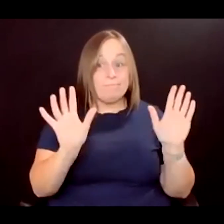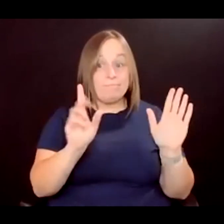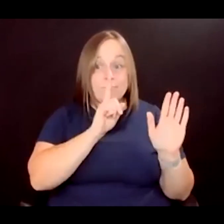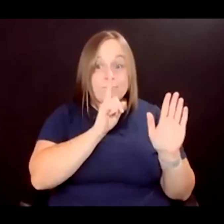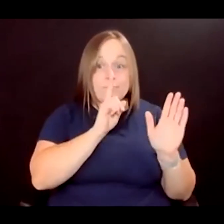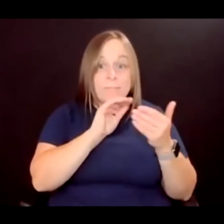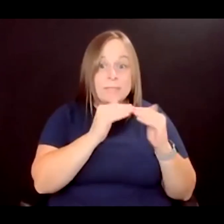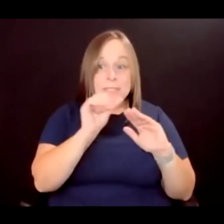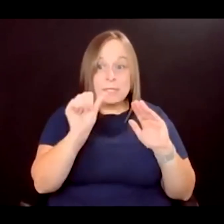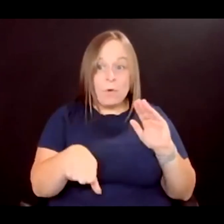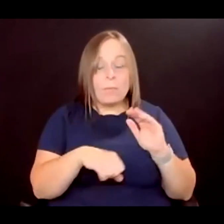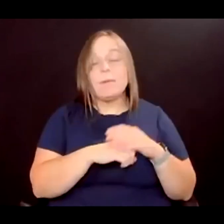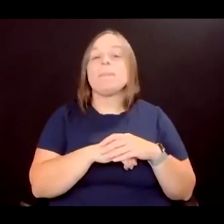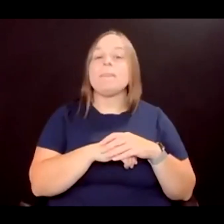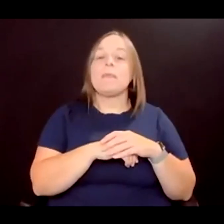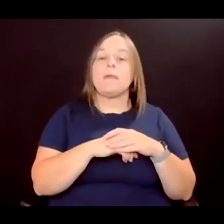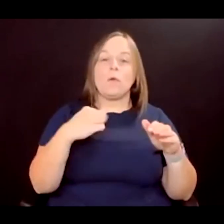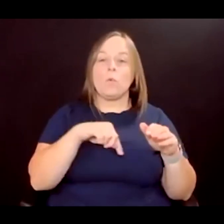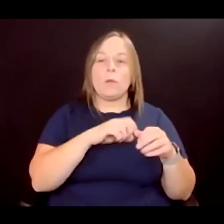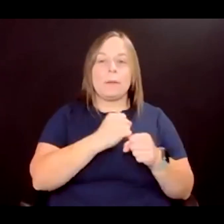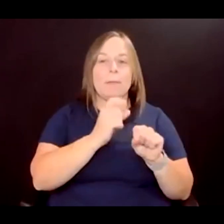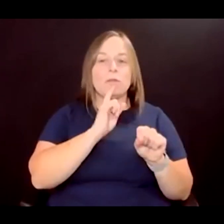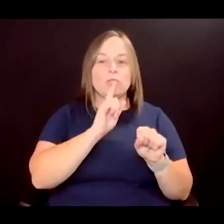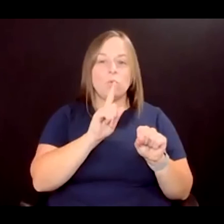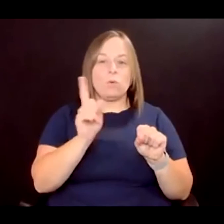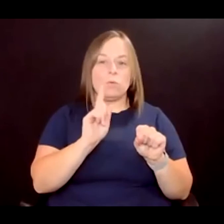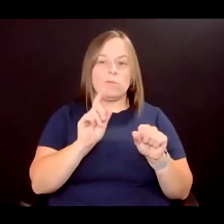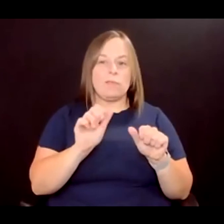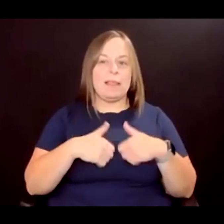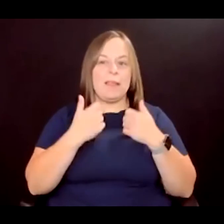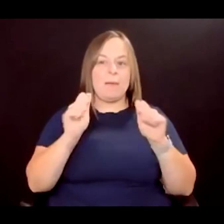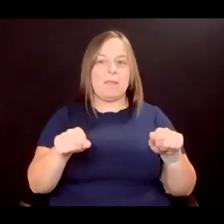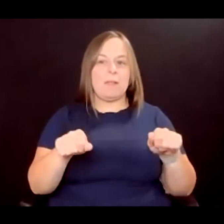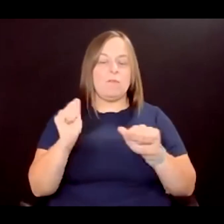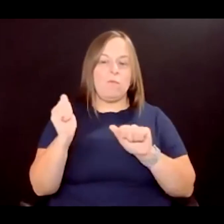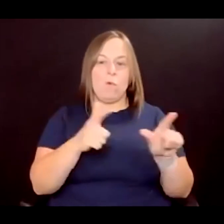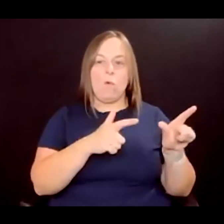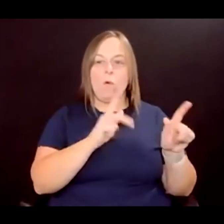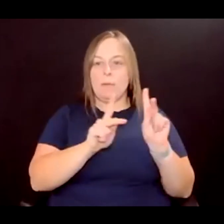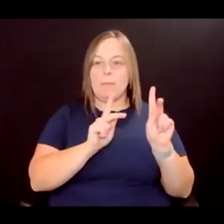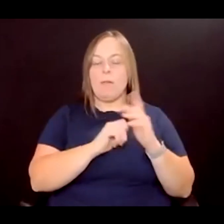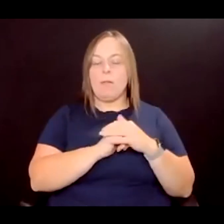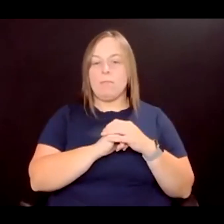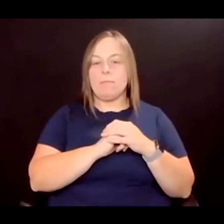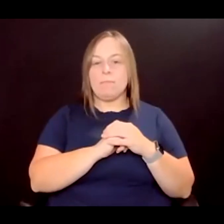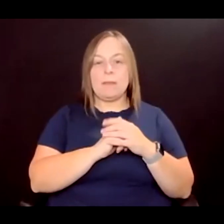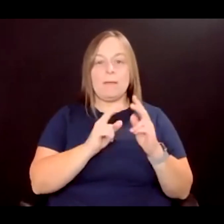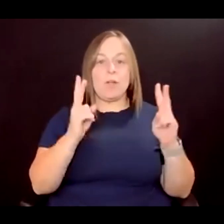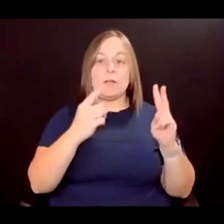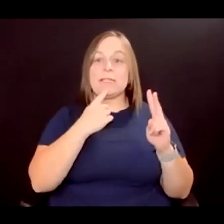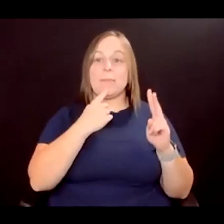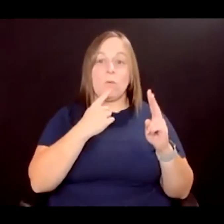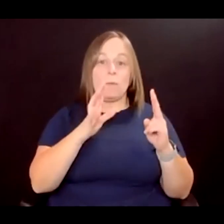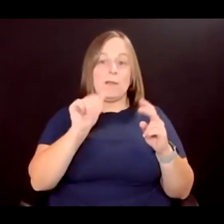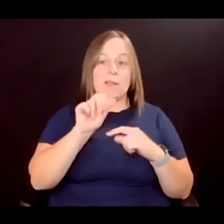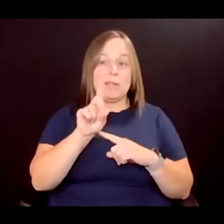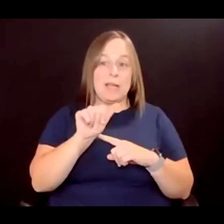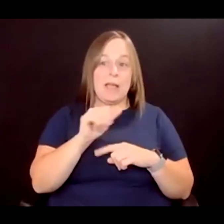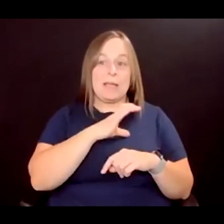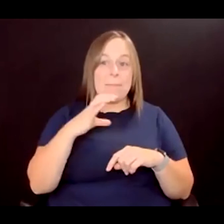need to make sure that they're living and thriving in our city. And you're right, it is an ongoing thing. And one of the